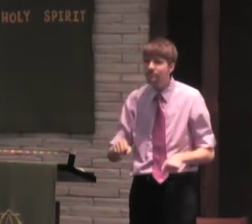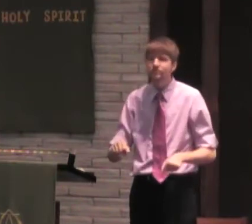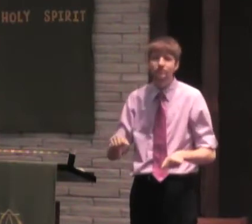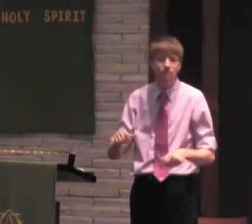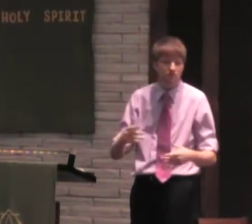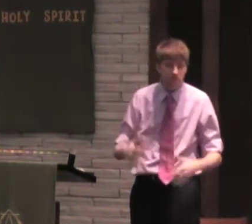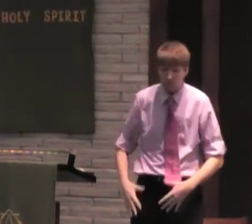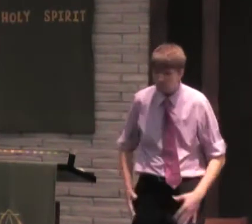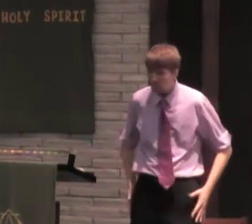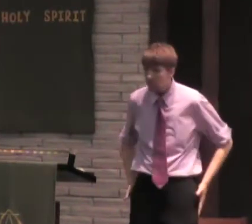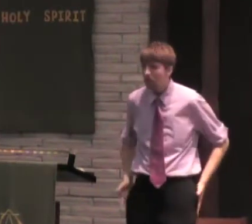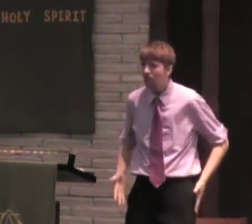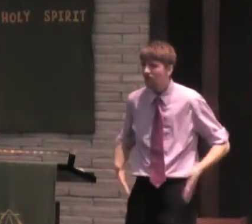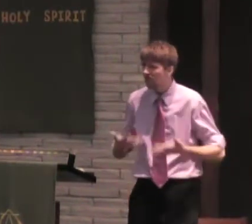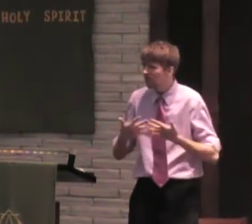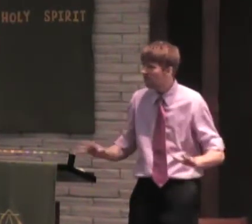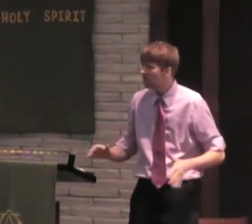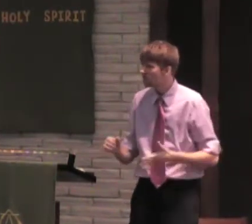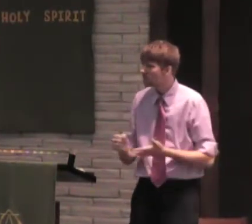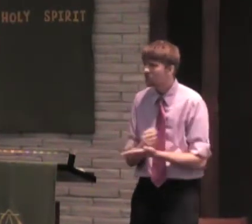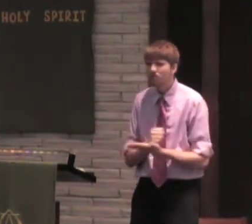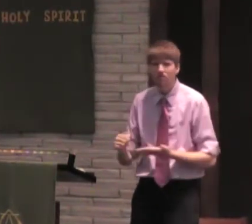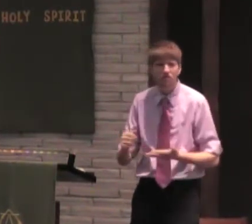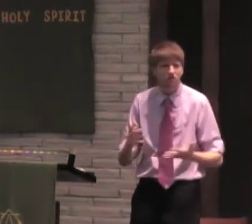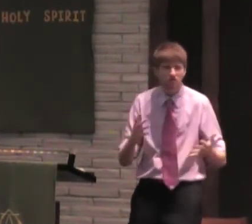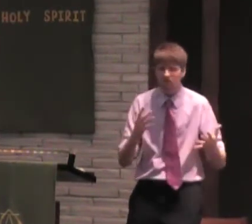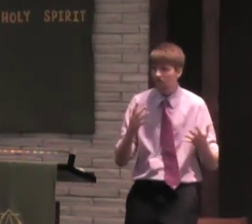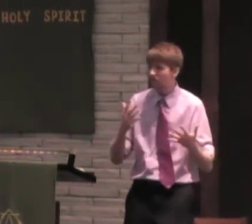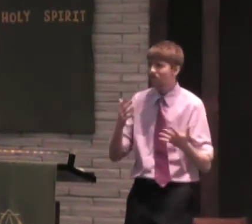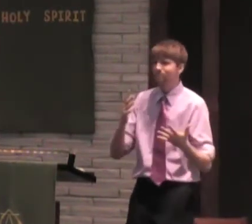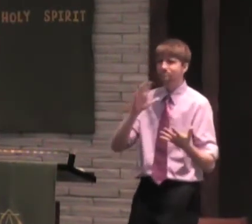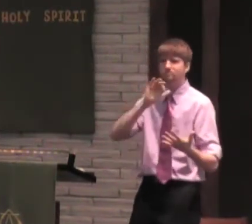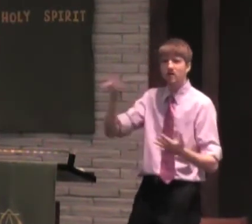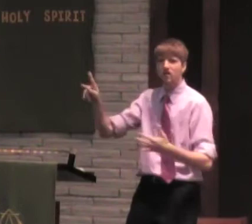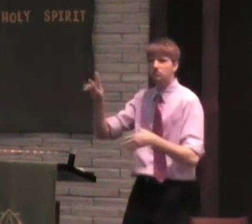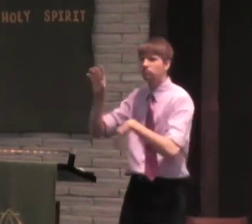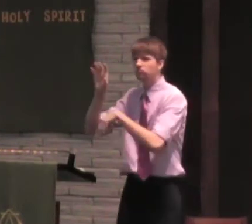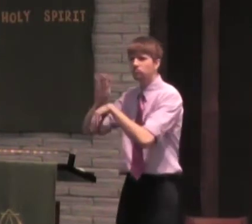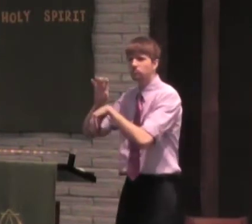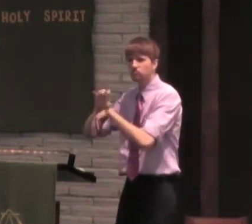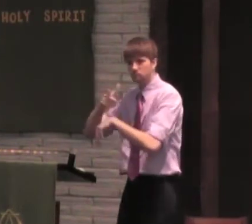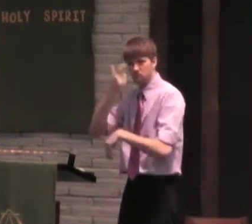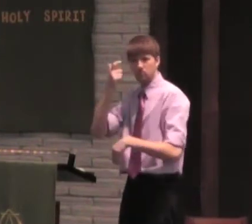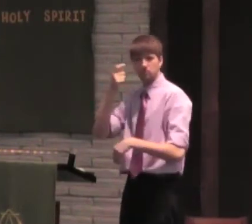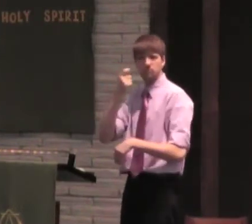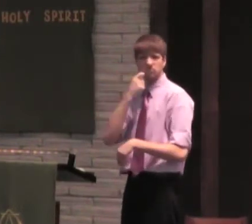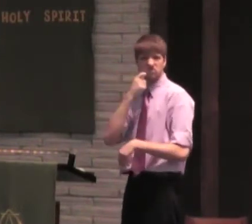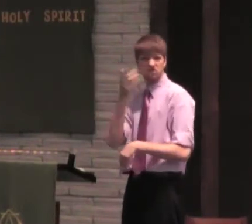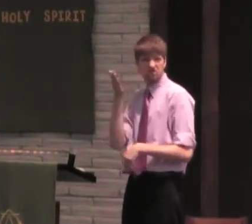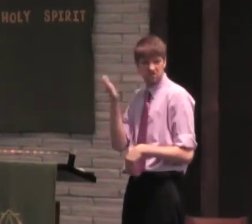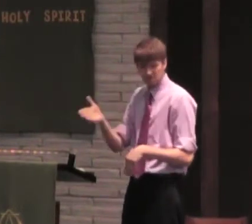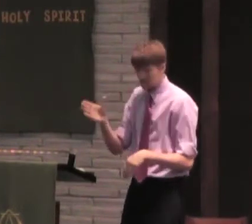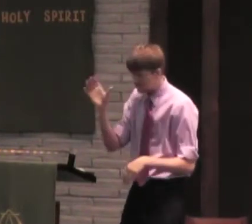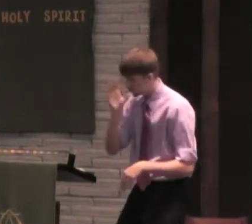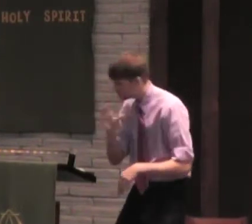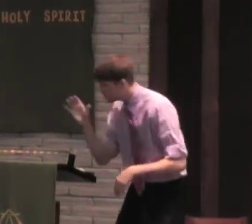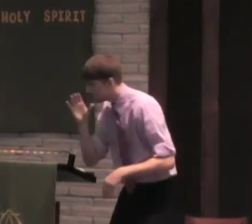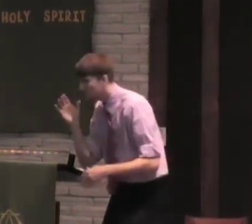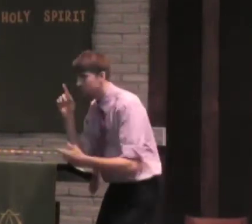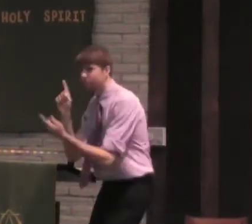went to a gas station, and he lost his credit card. So he went back to church, because he was just